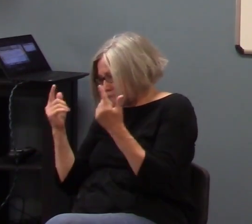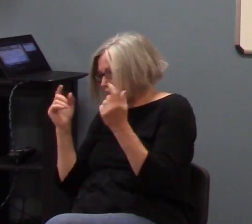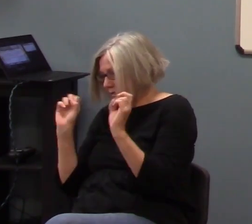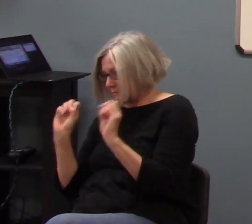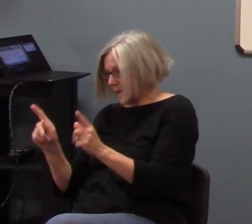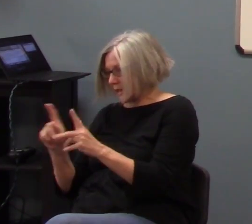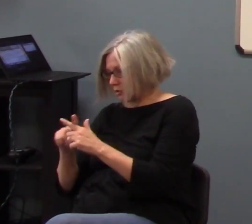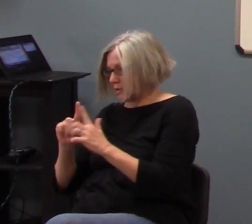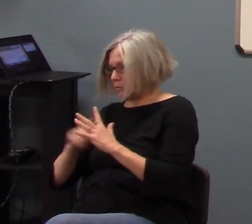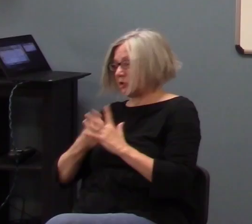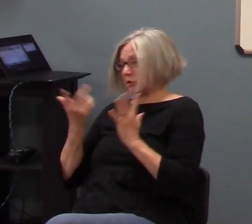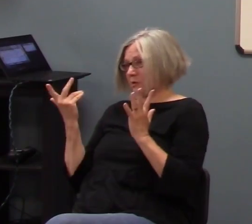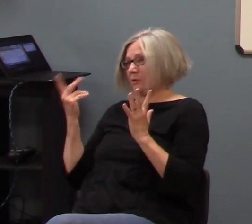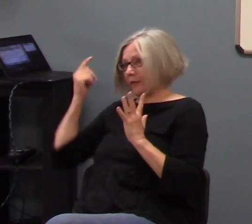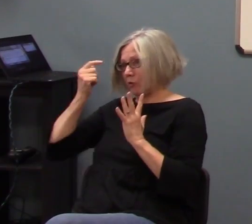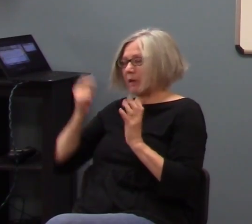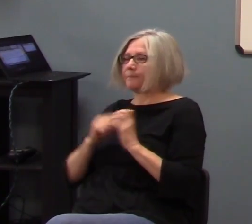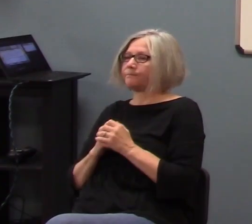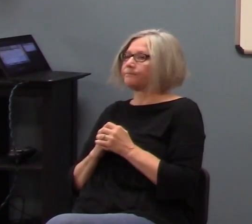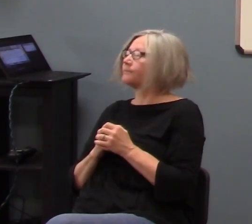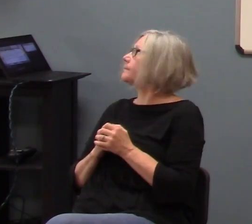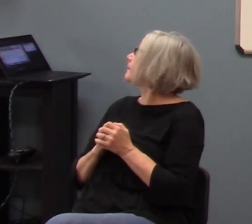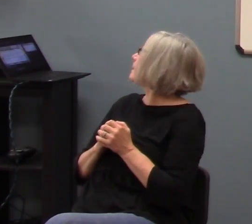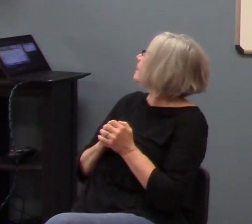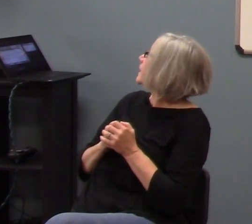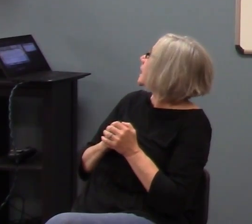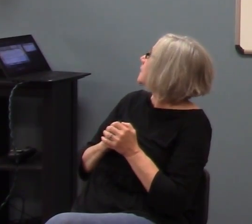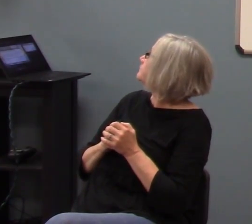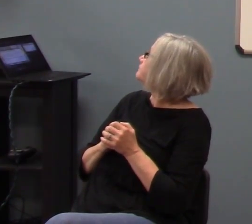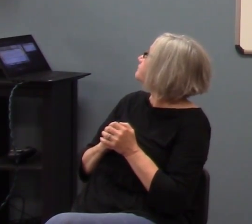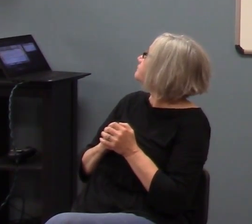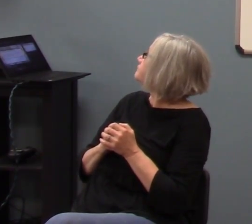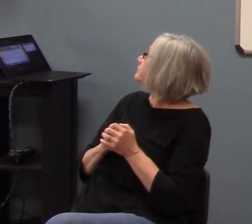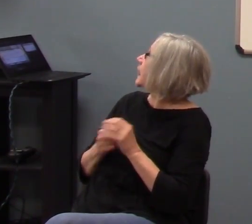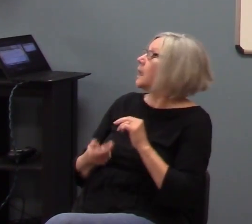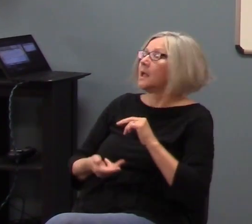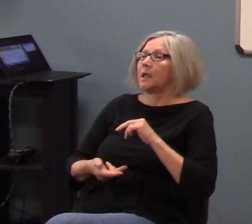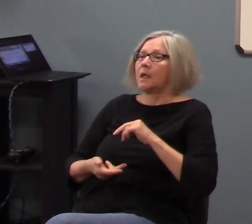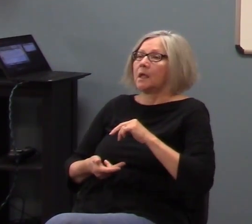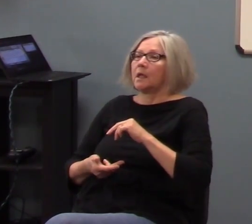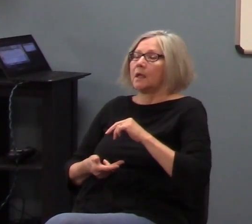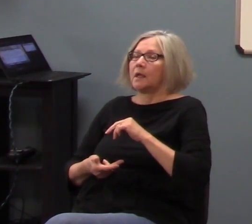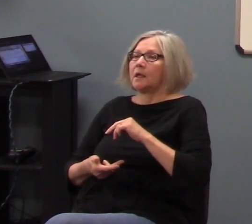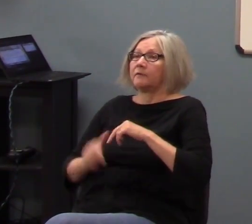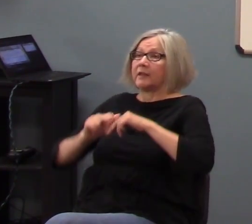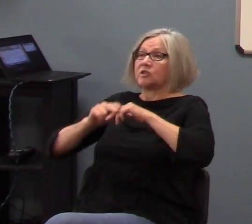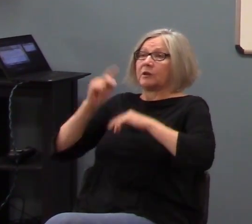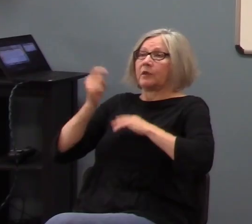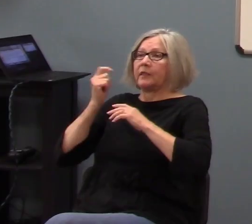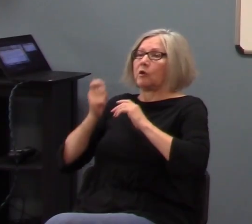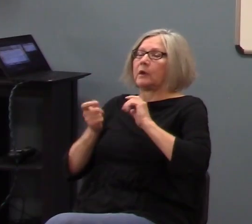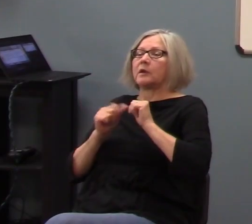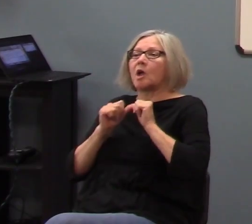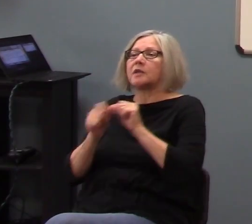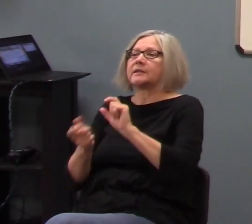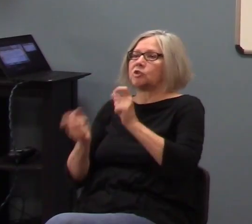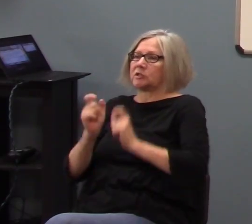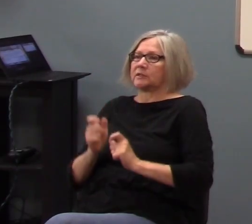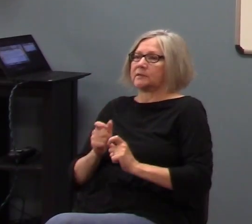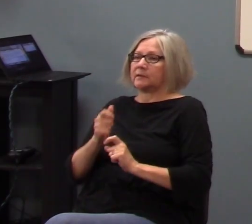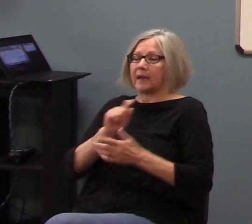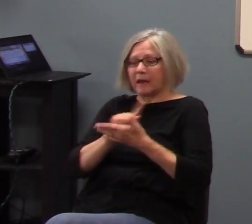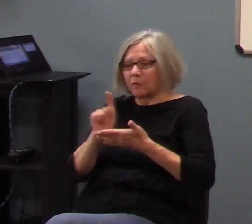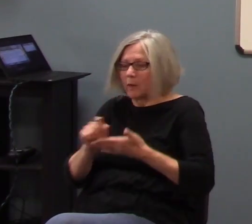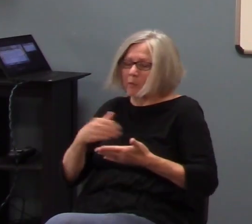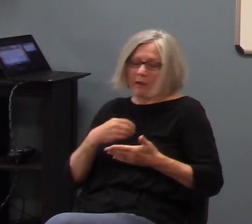So general relativity is a fantastic theory. Inflationary theory, which we talked about, is constantly being adjusted. Every week there's a new number, there's a